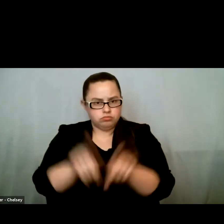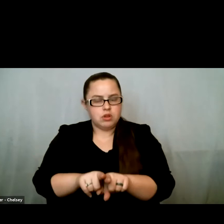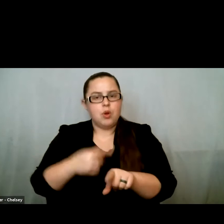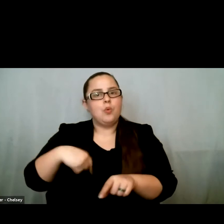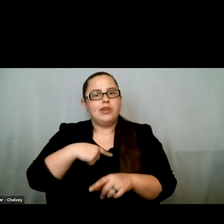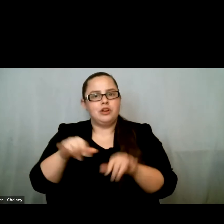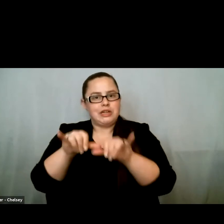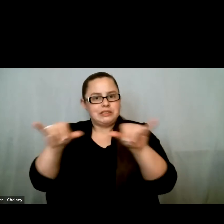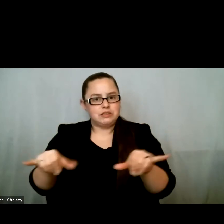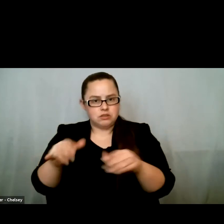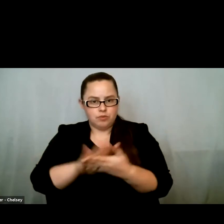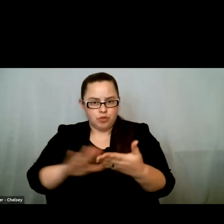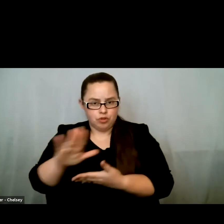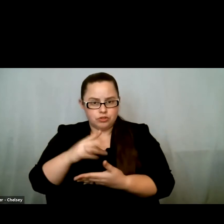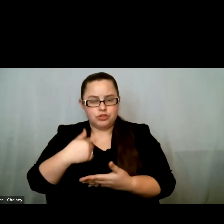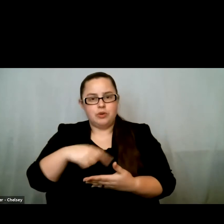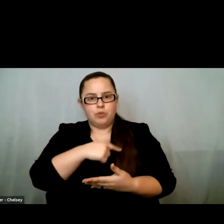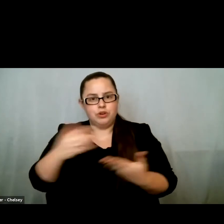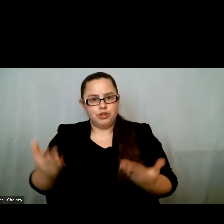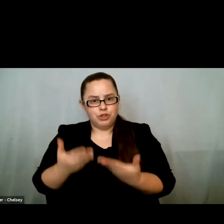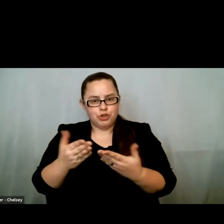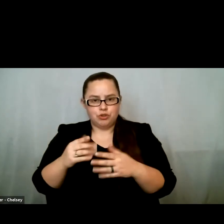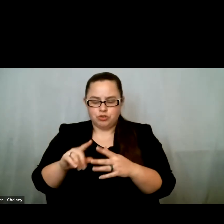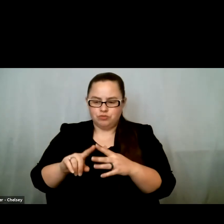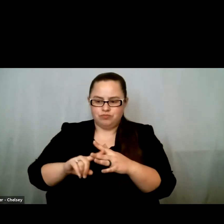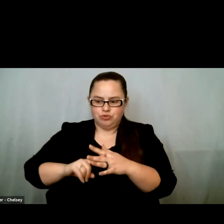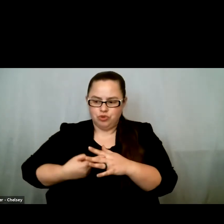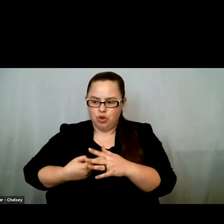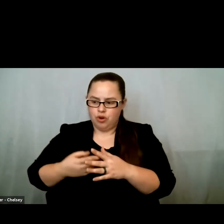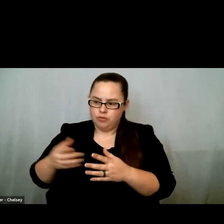to serve as the primary gateway to higher education for all